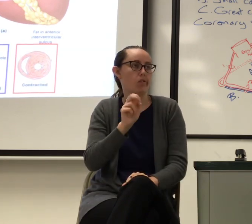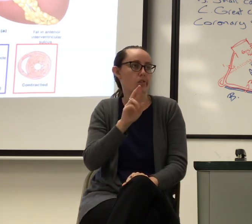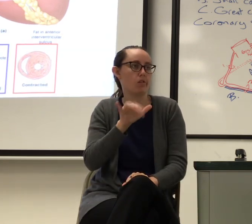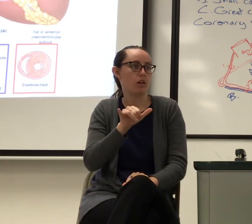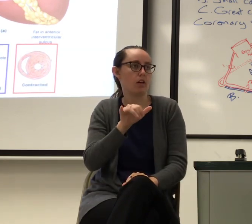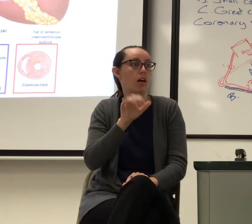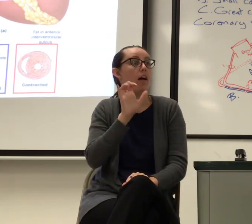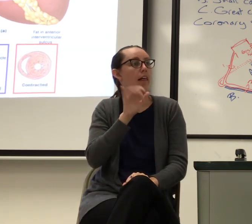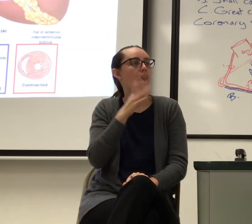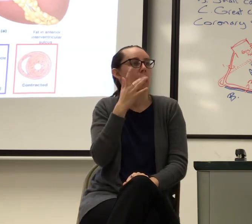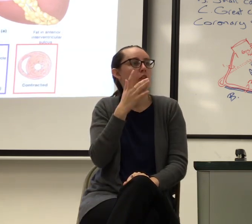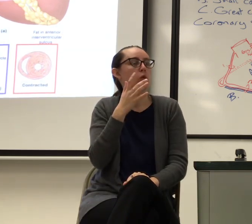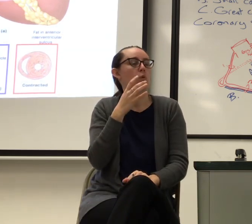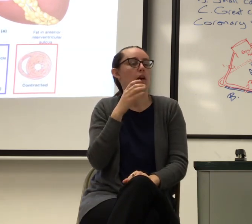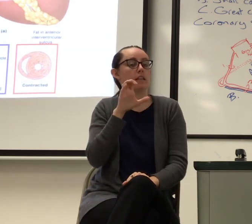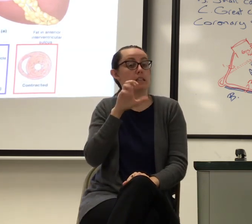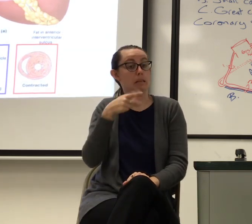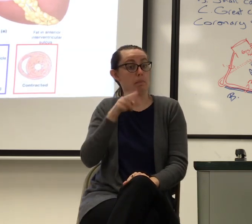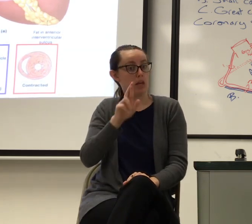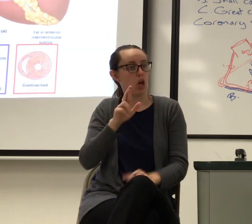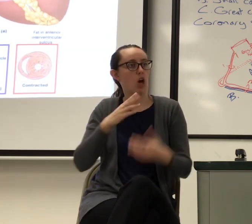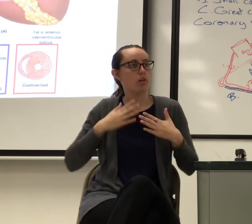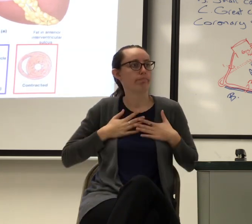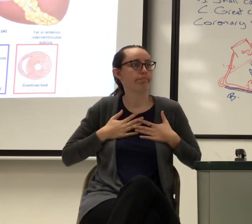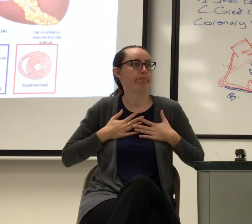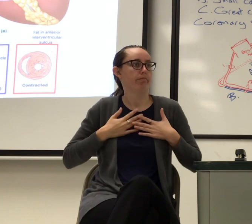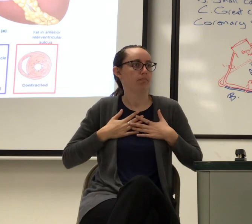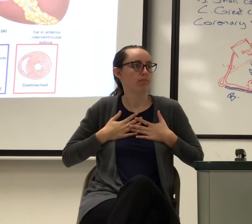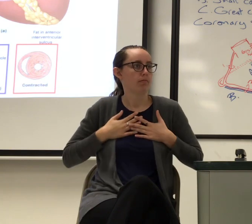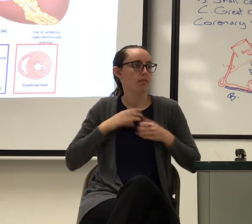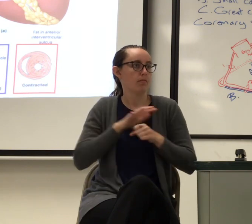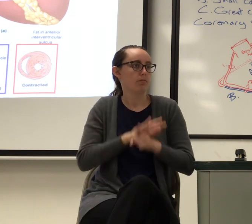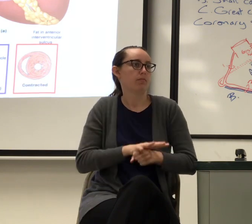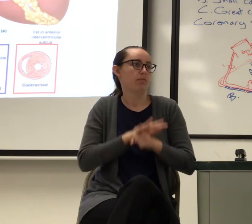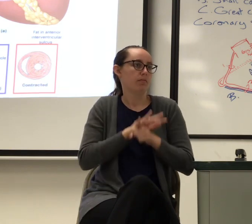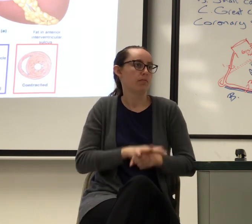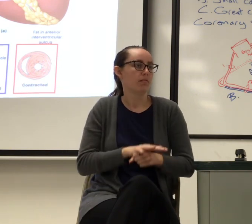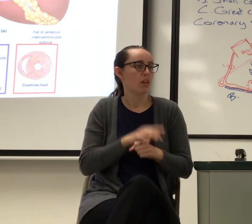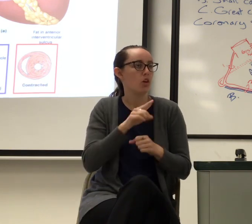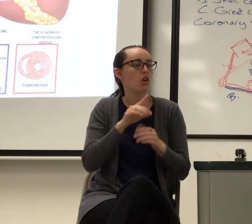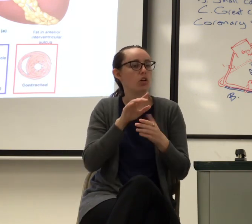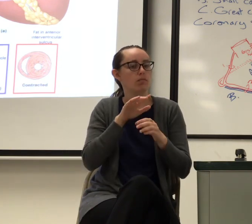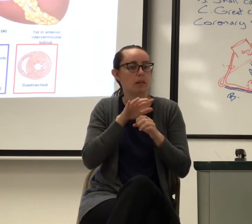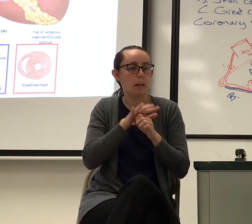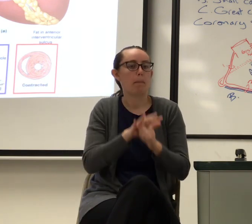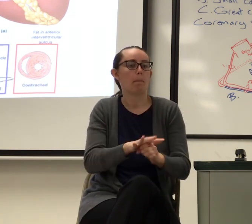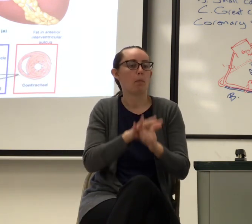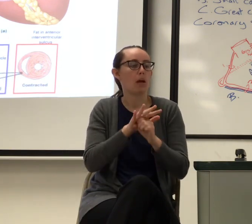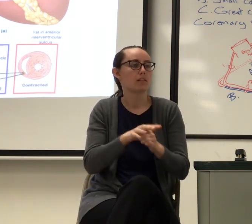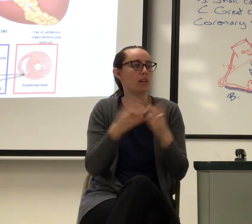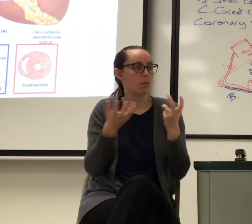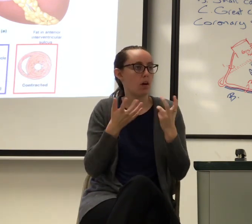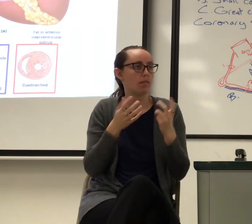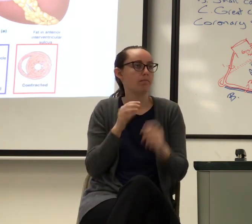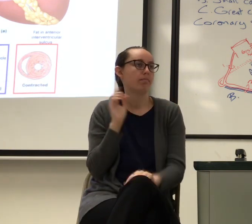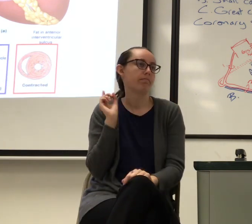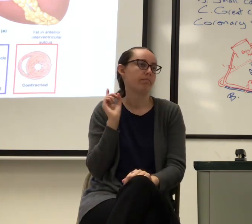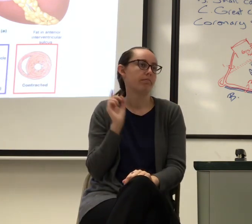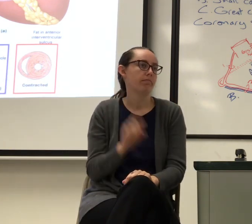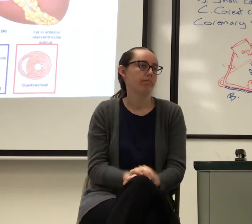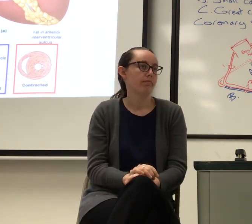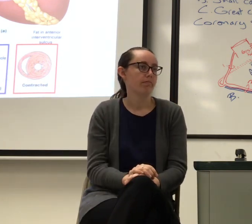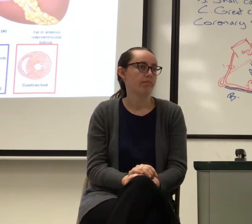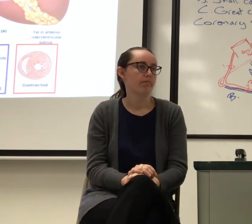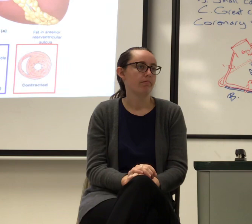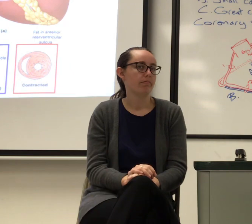chest compressions for CPR, right? What are you compressing? You're doing that. I mean, I guess it